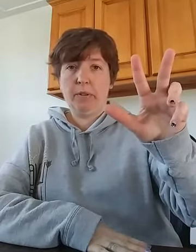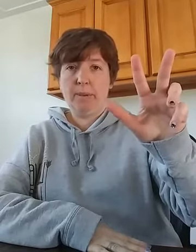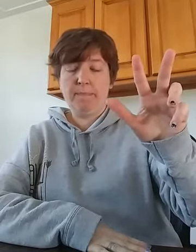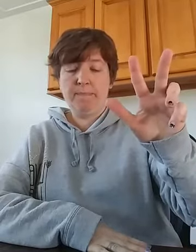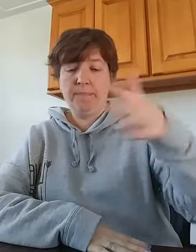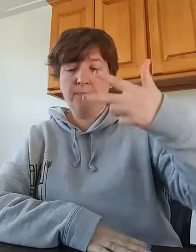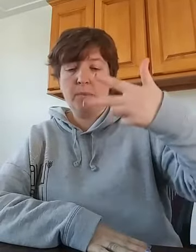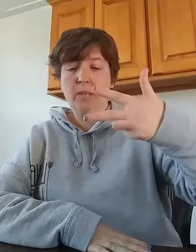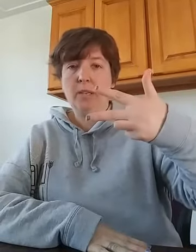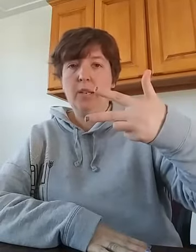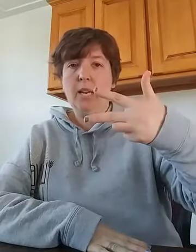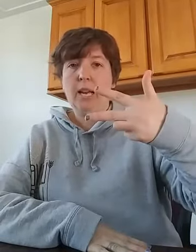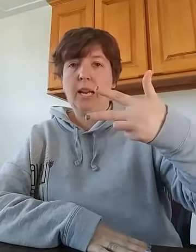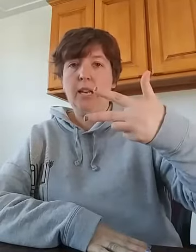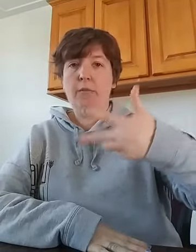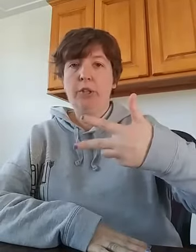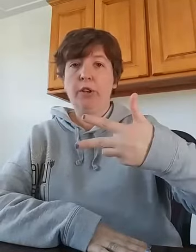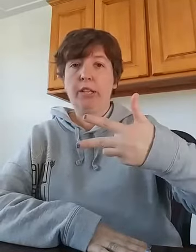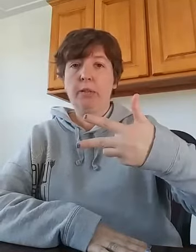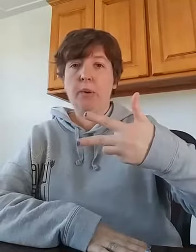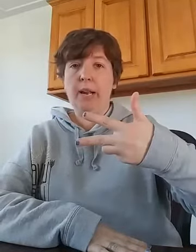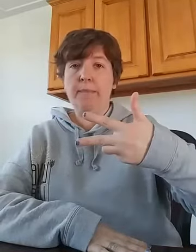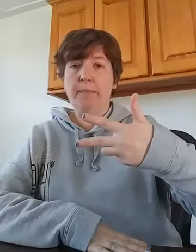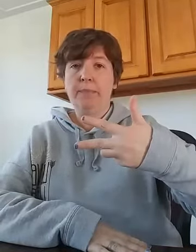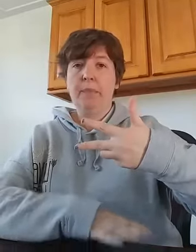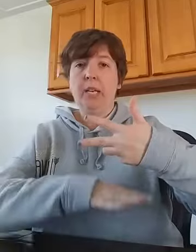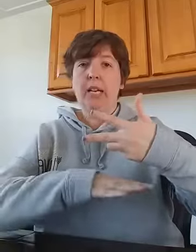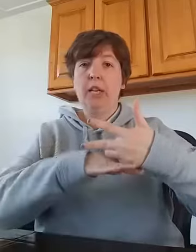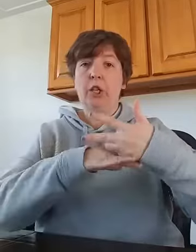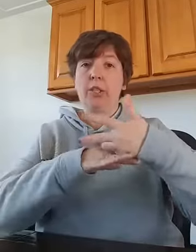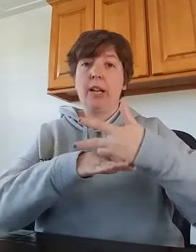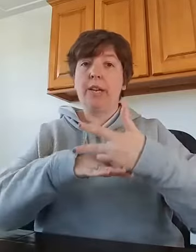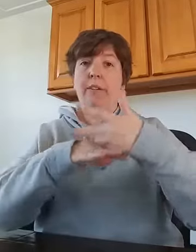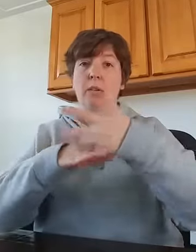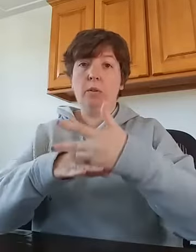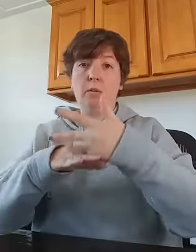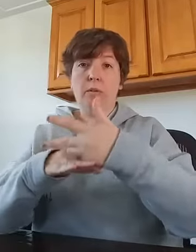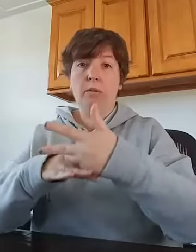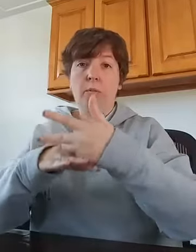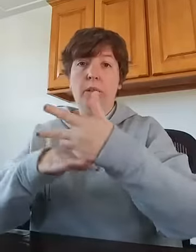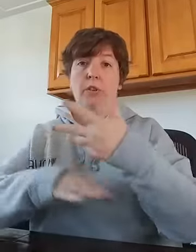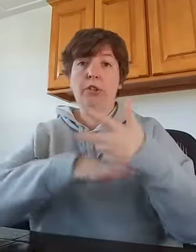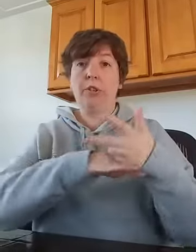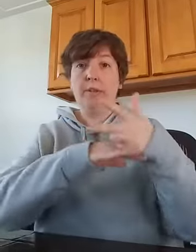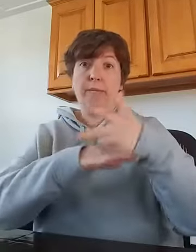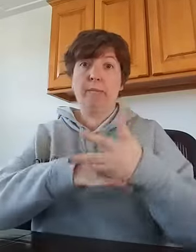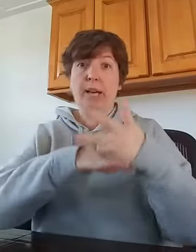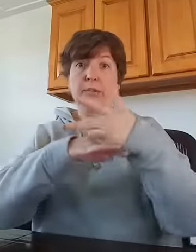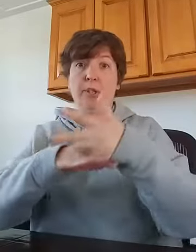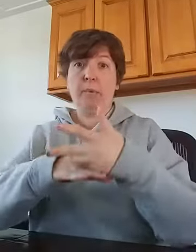thumb. And if we turn it this way, it looks like a vehicle. We learned battleship, right?